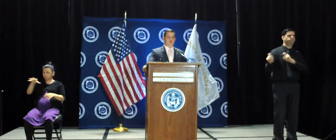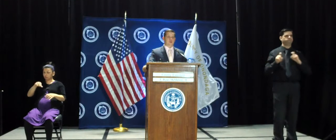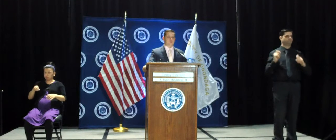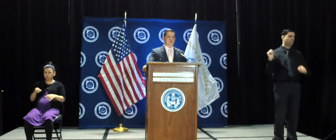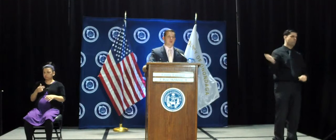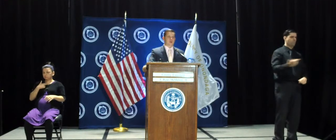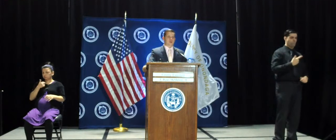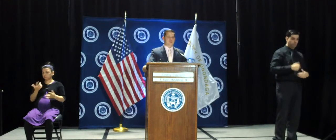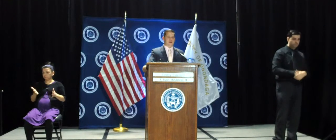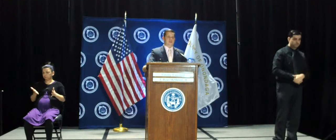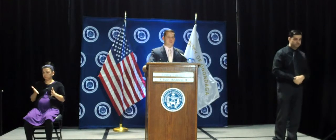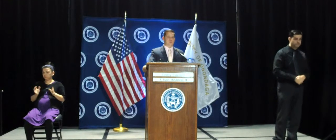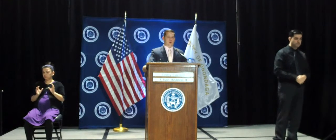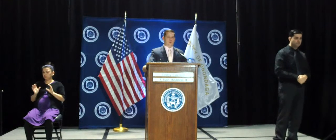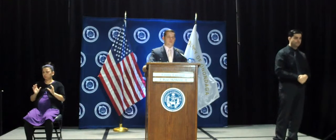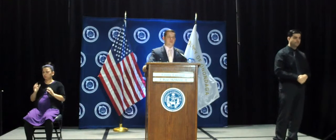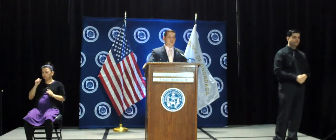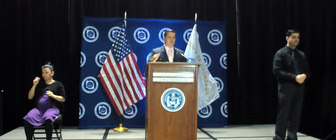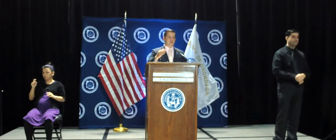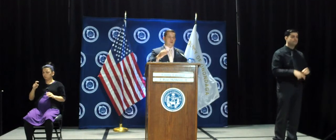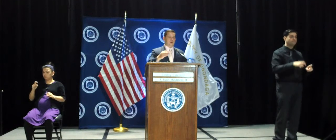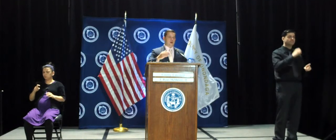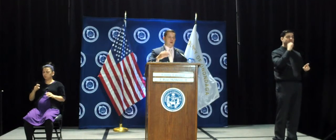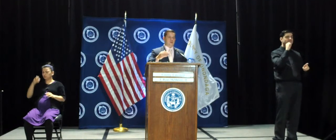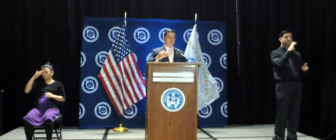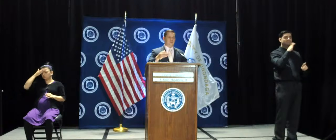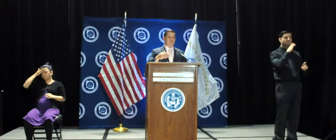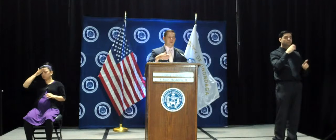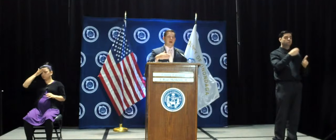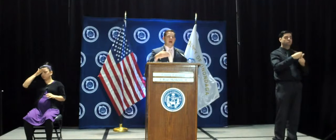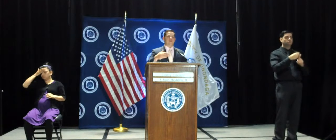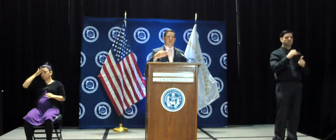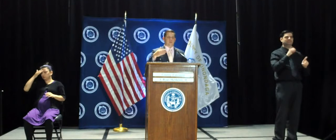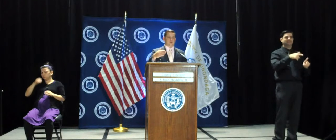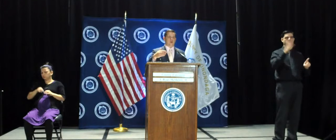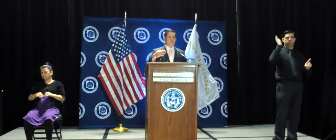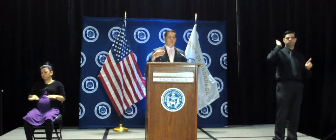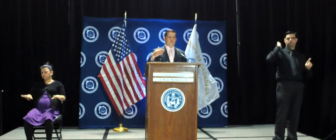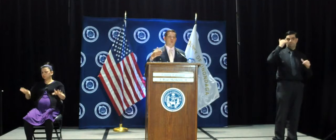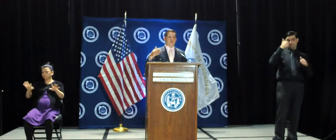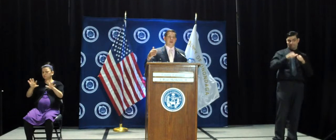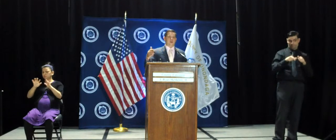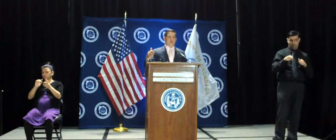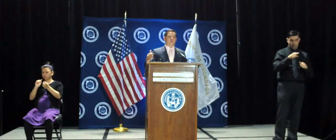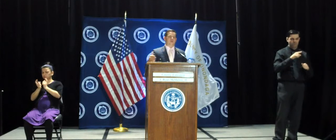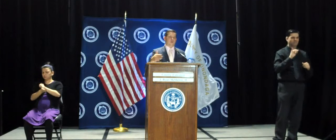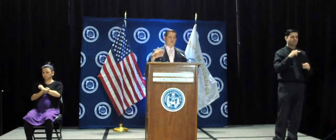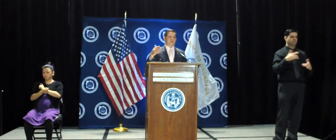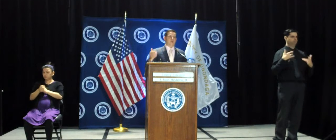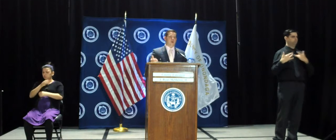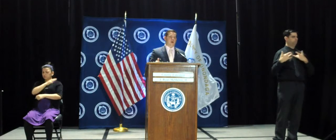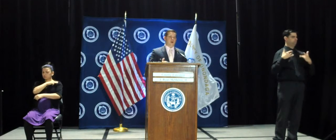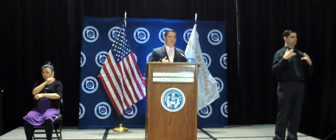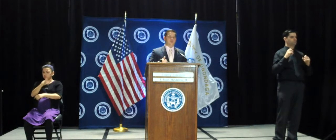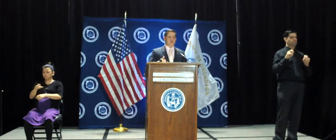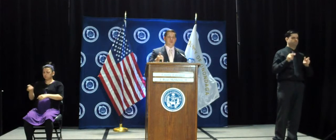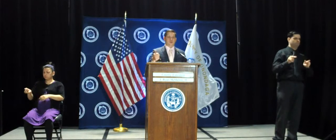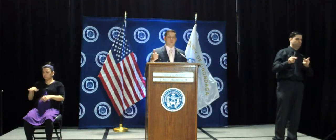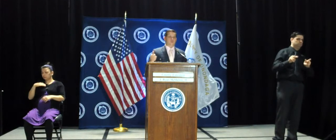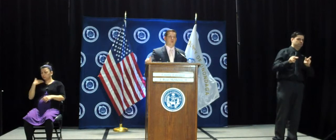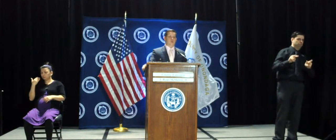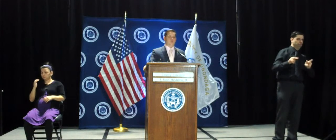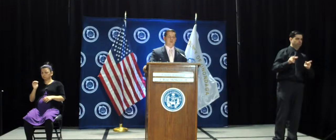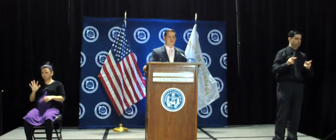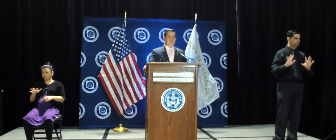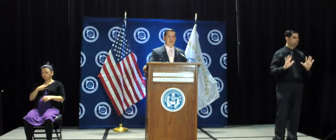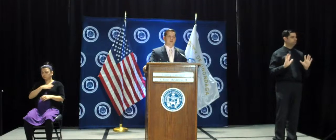with our seniors, because that's where we've seen the heavy numbers of mortality coming from our seniors, and